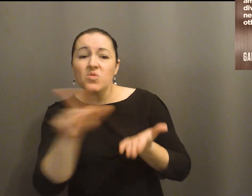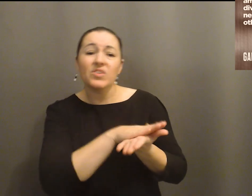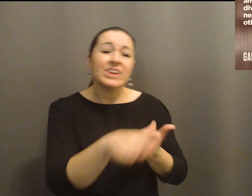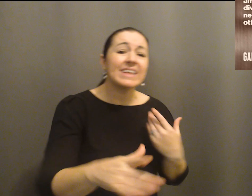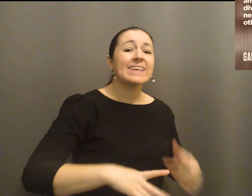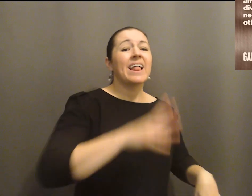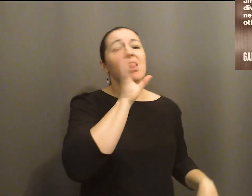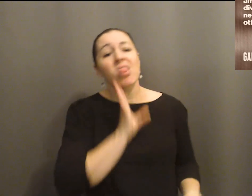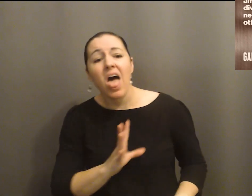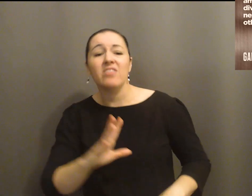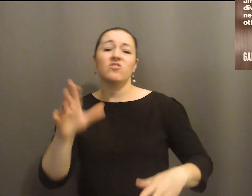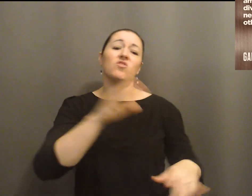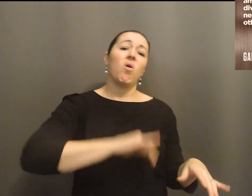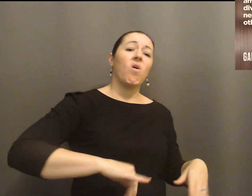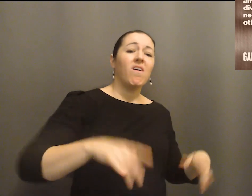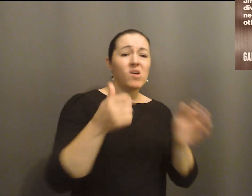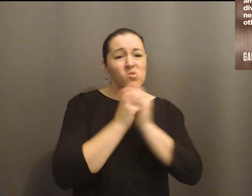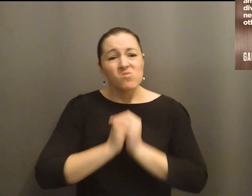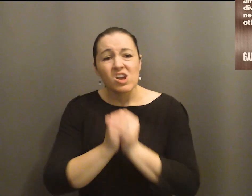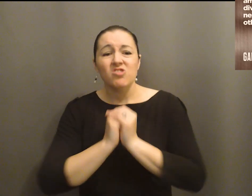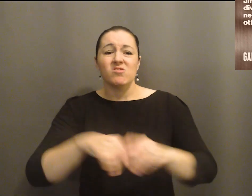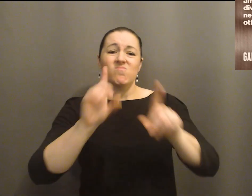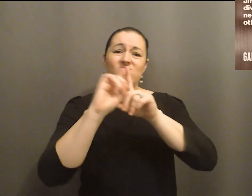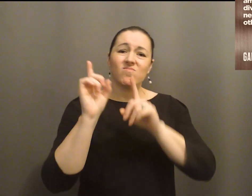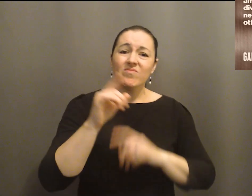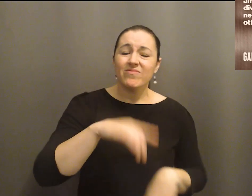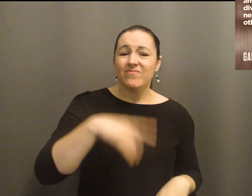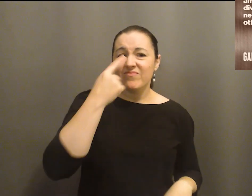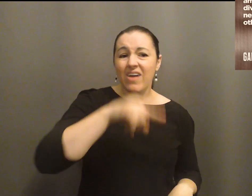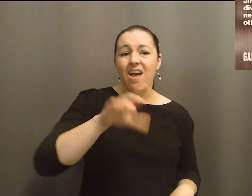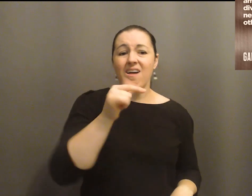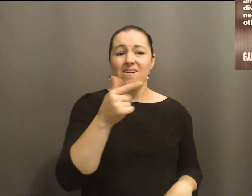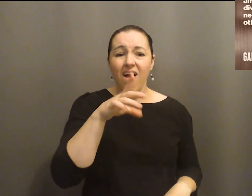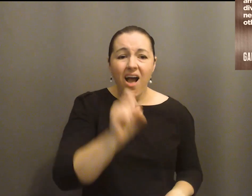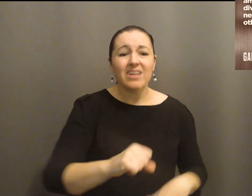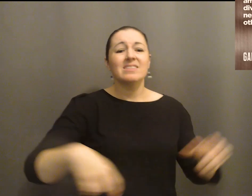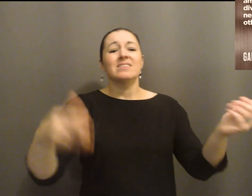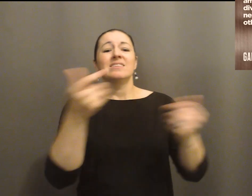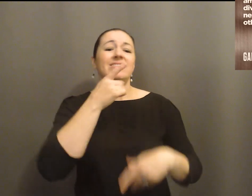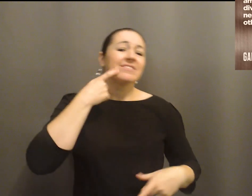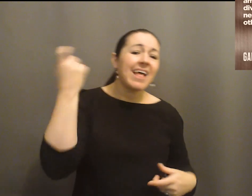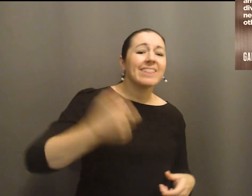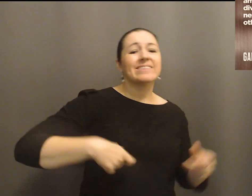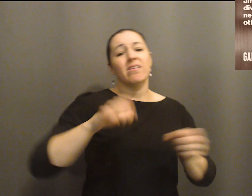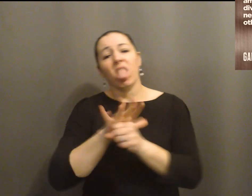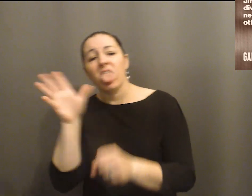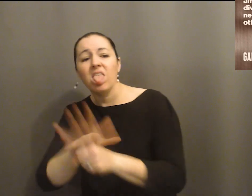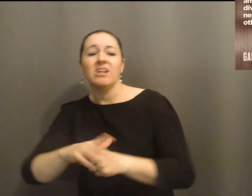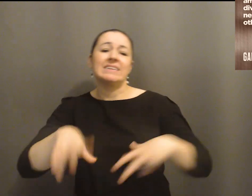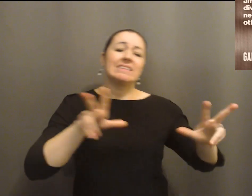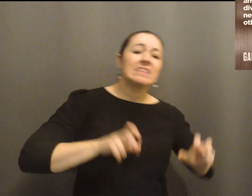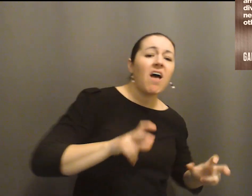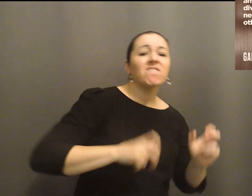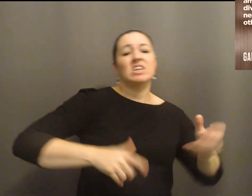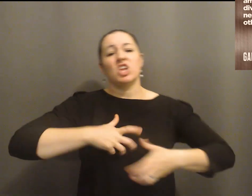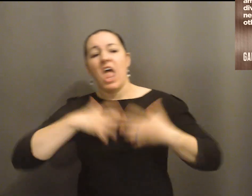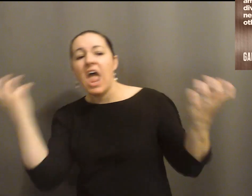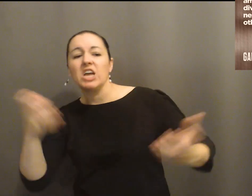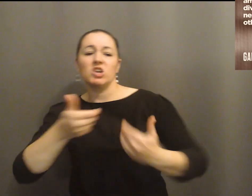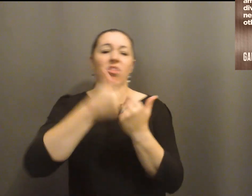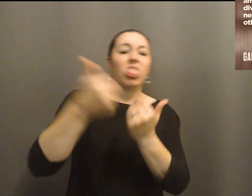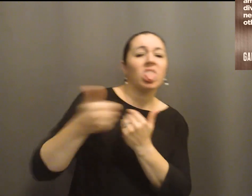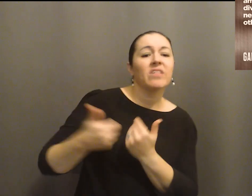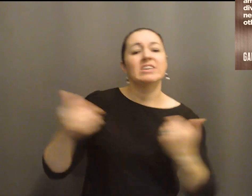Sorcery Hostility Quarreling Jealousy Outbursts Of anger Selfish ambition Dissension Division Envy Drunkenness Wild parties And again